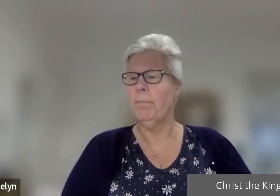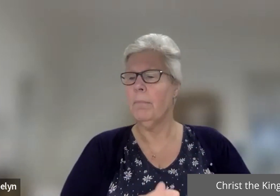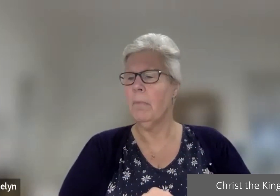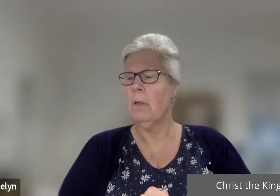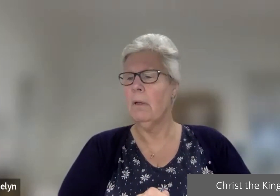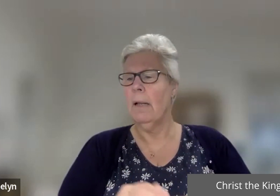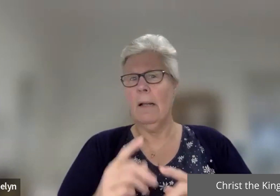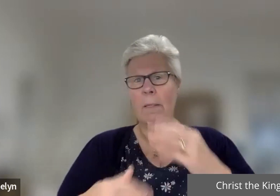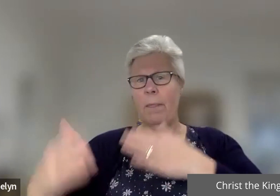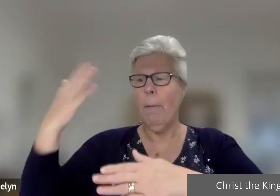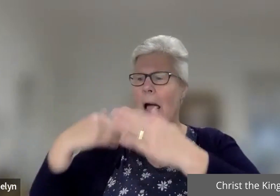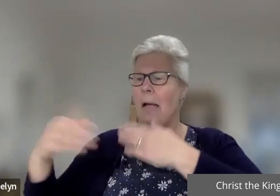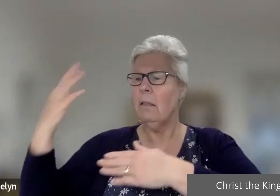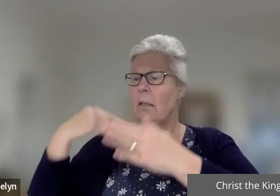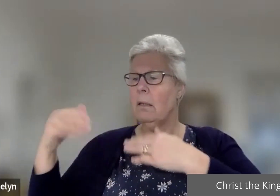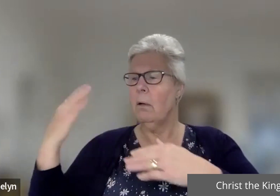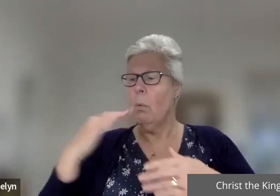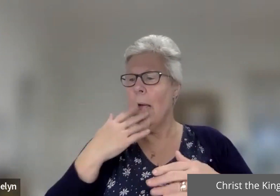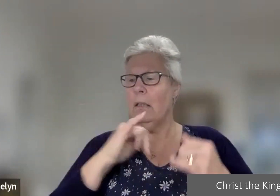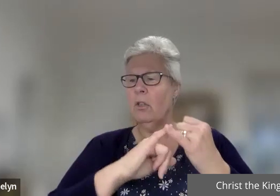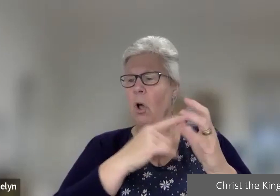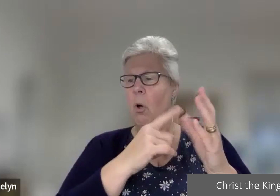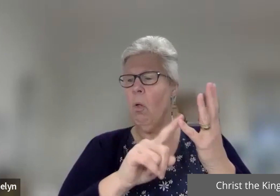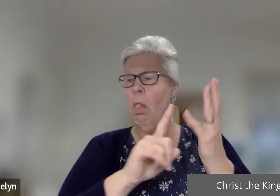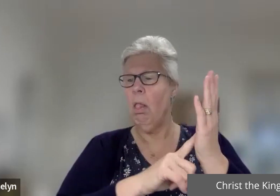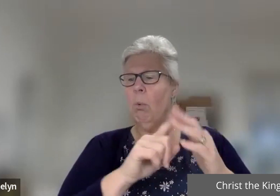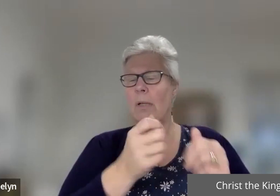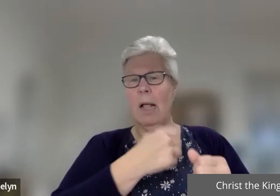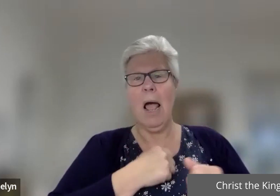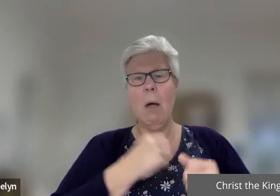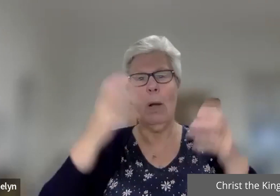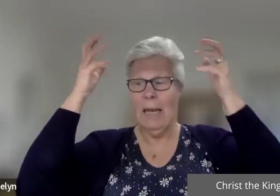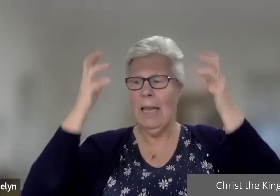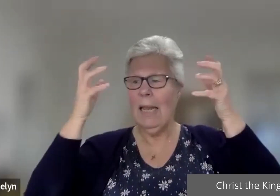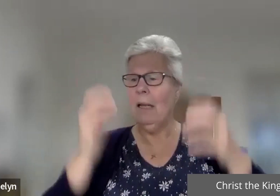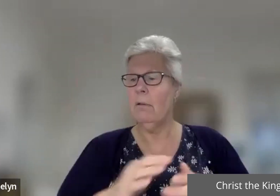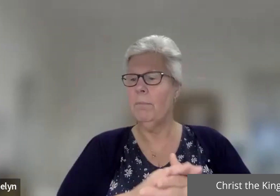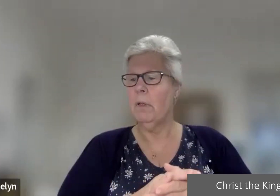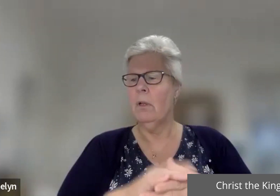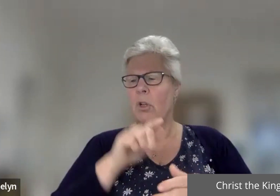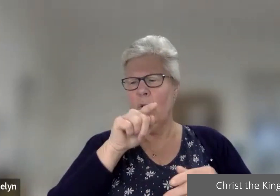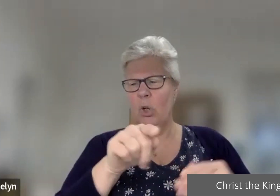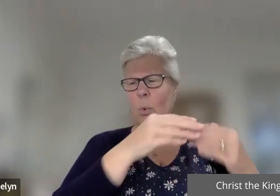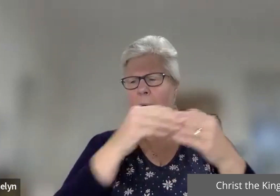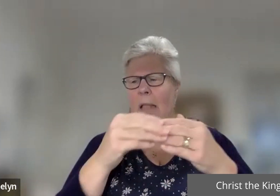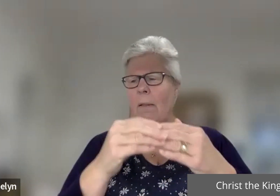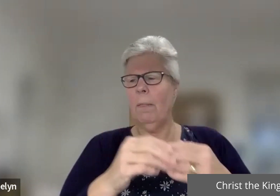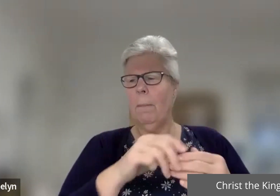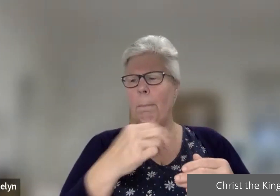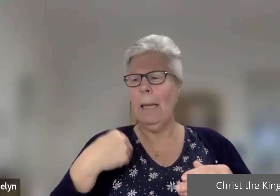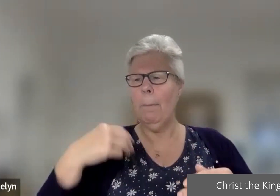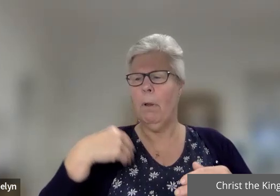blood. In the past, when Saul was our king, you